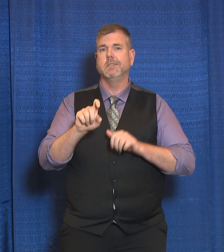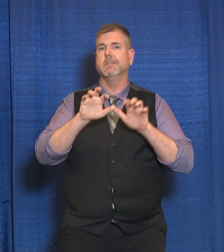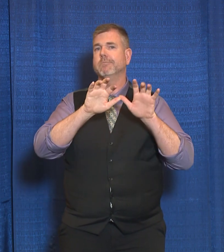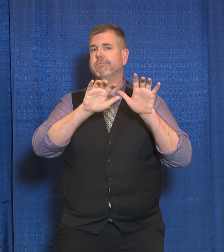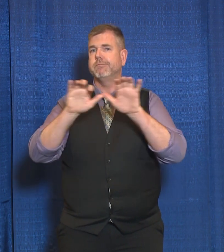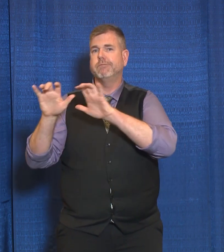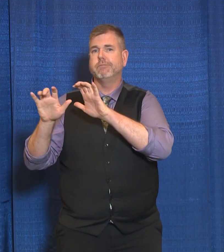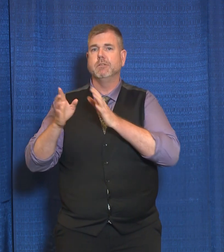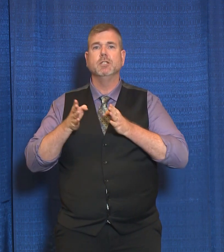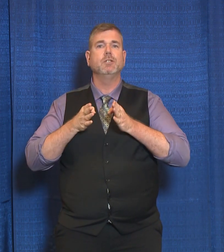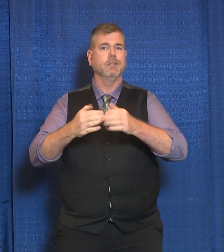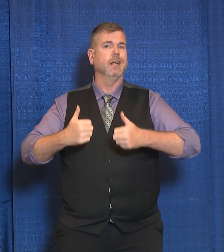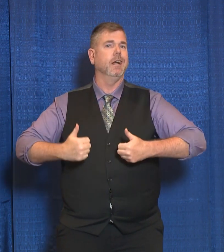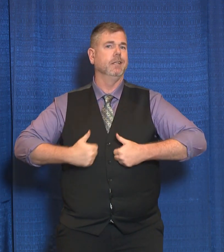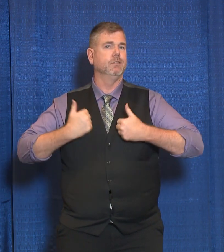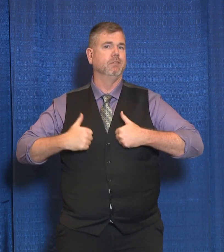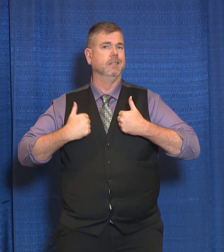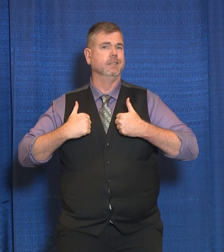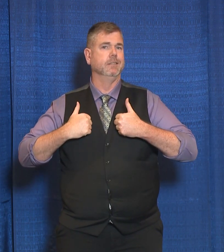or P.O. box.